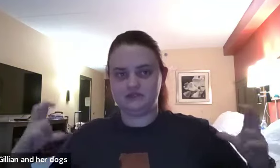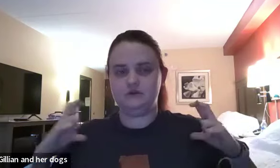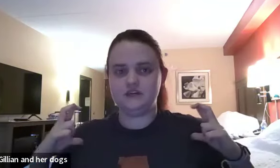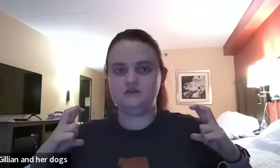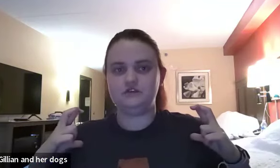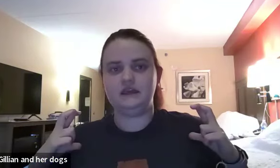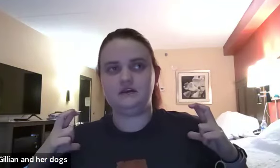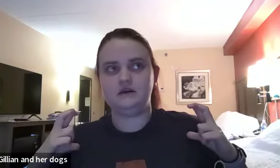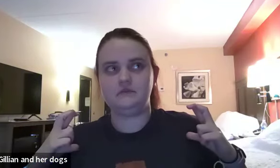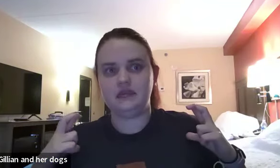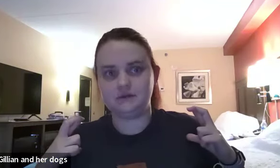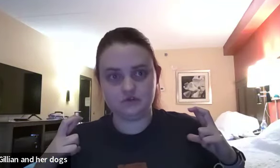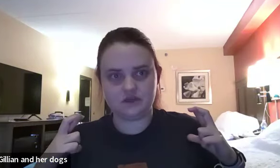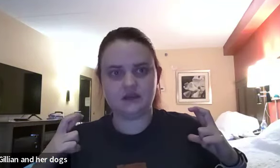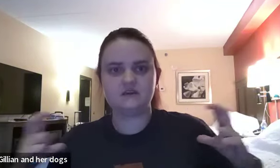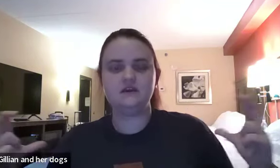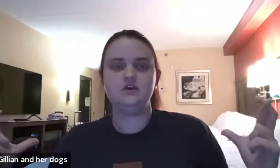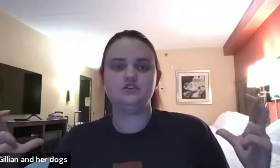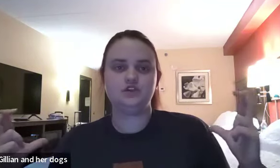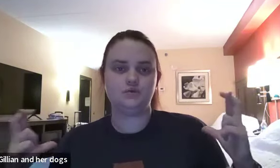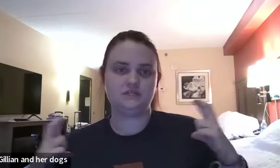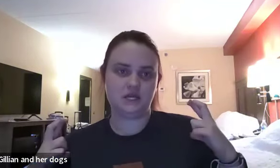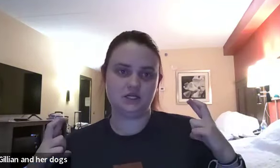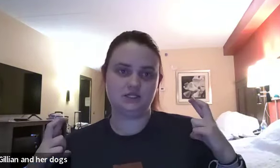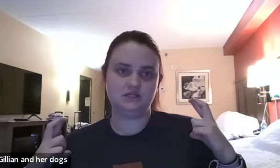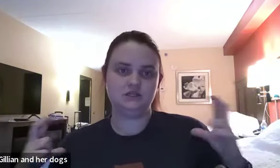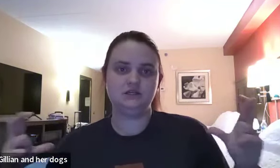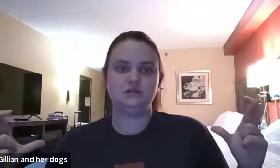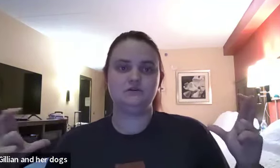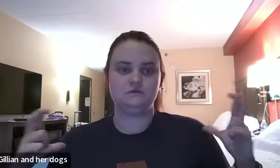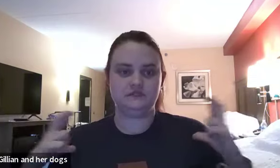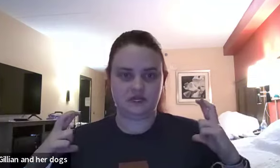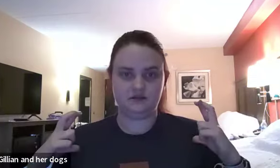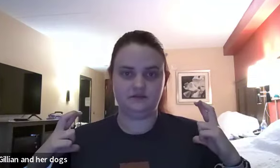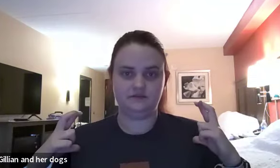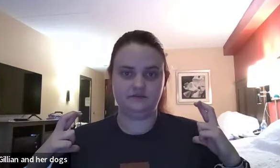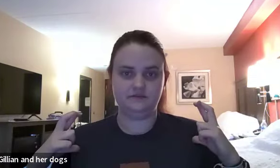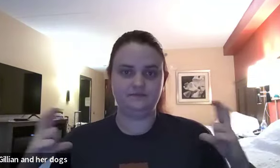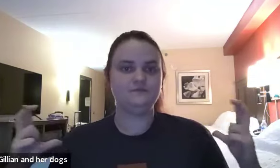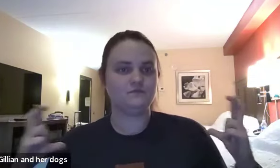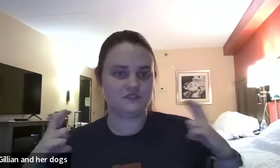like we've done for like animals, that kind of thing. So you go retired, retired,